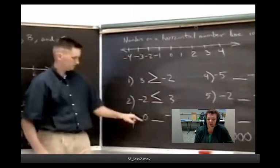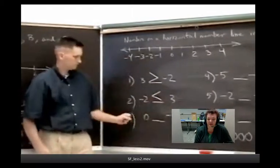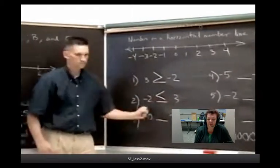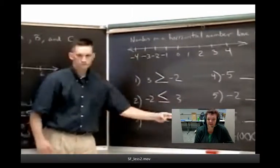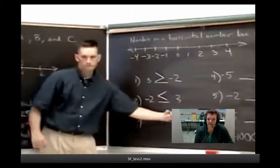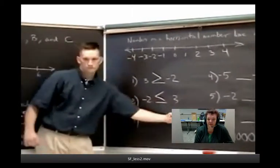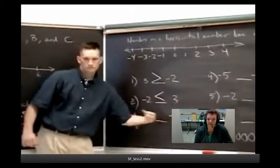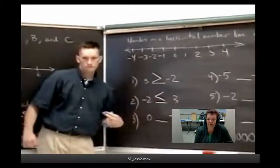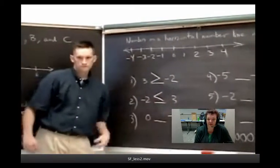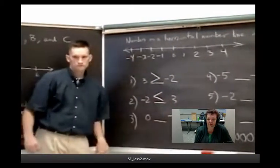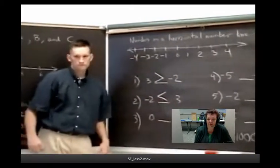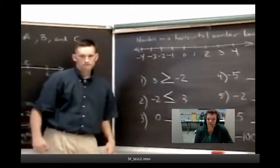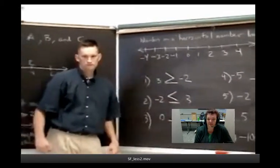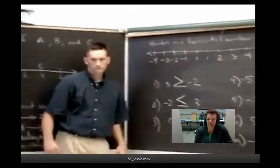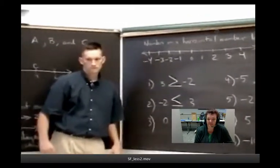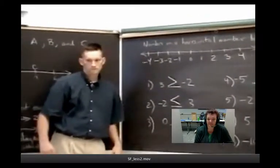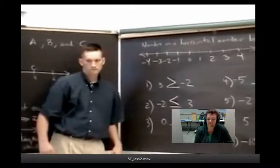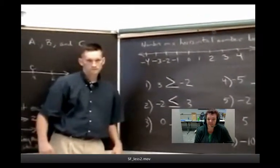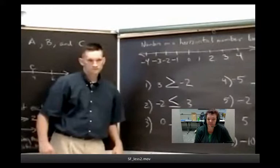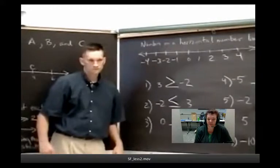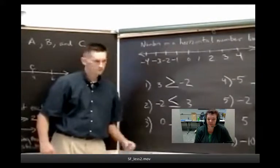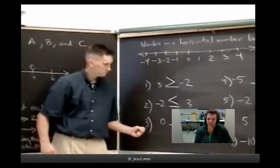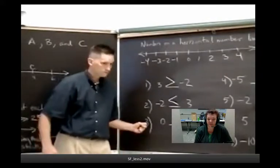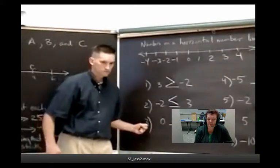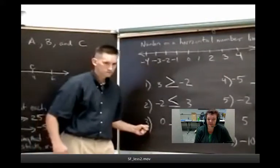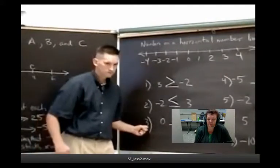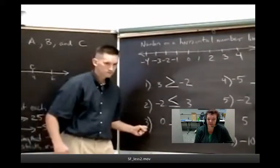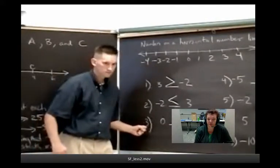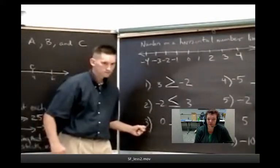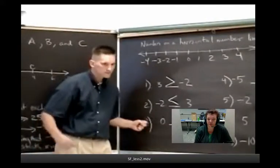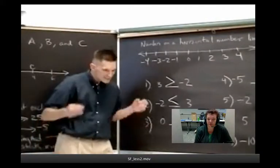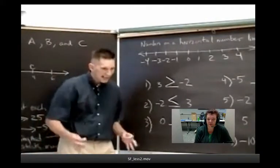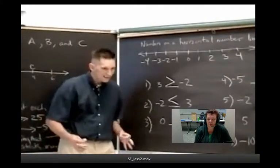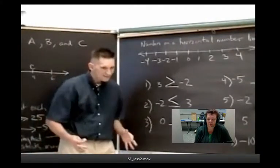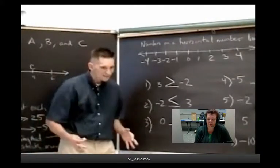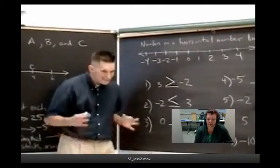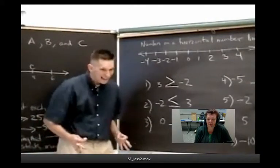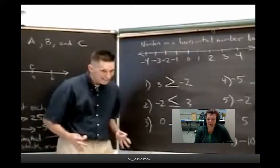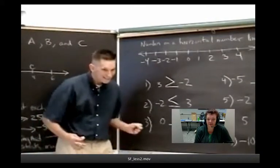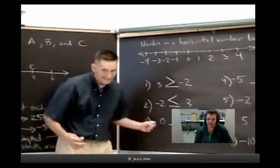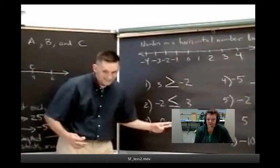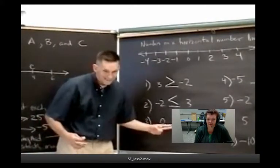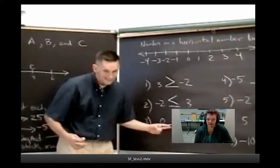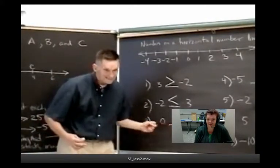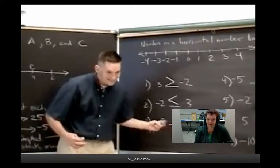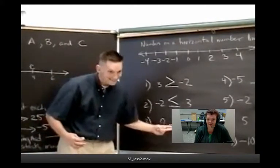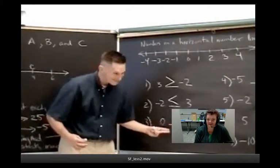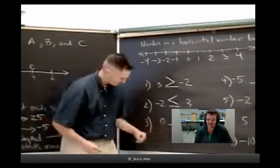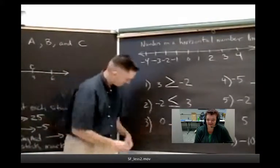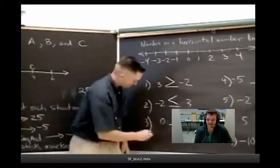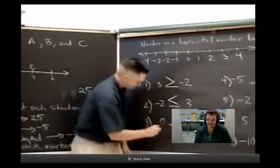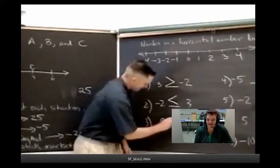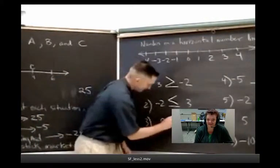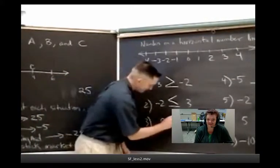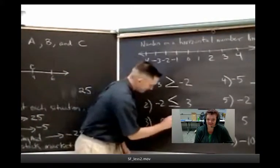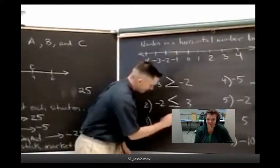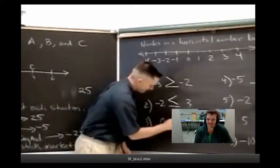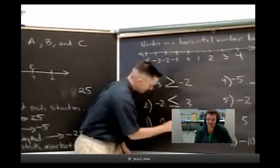is less than 3. Next one. Which way does the symbol go? Decide. Decide.